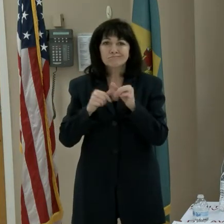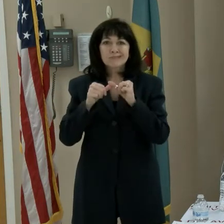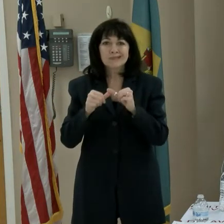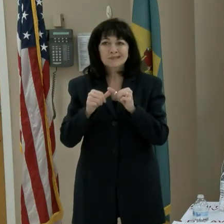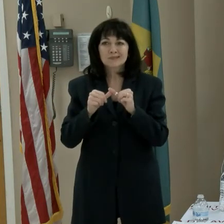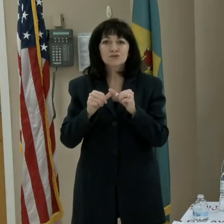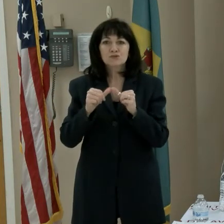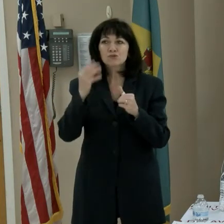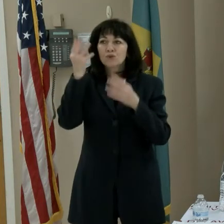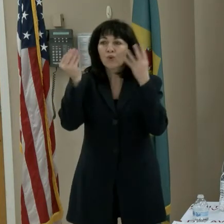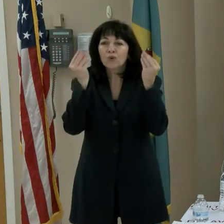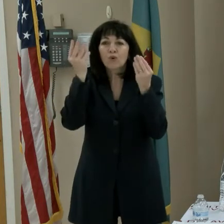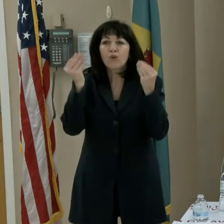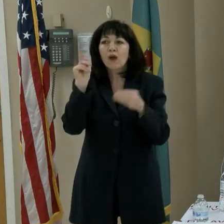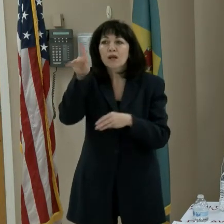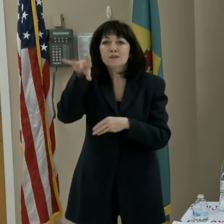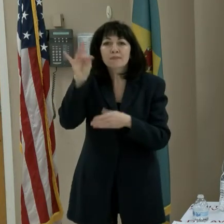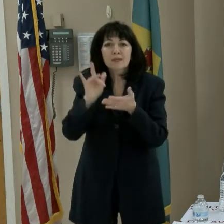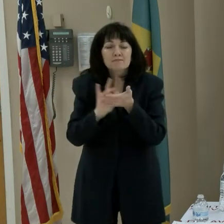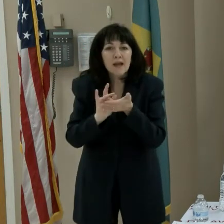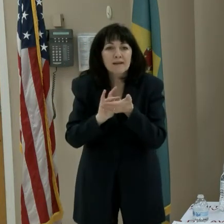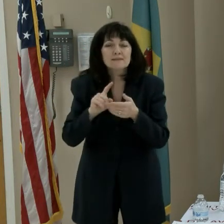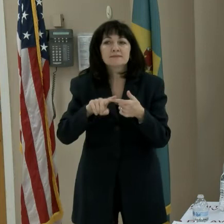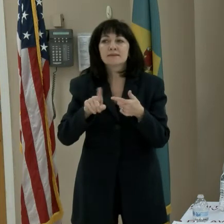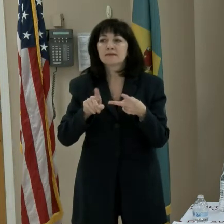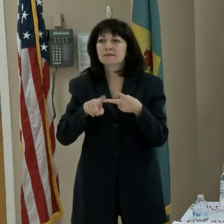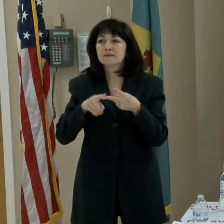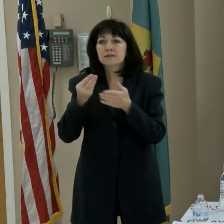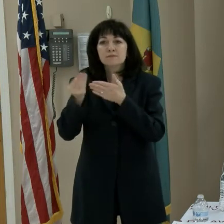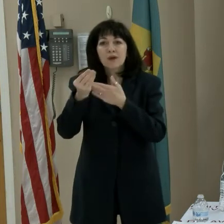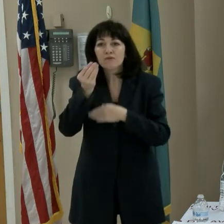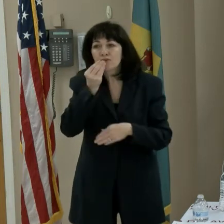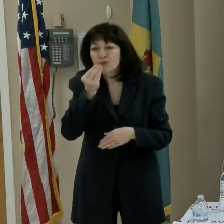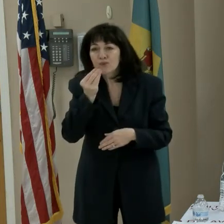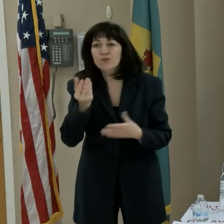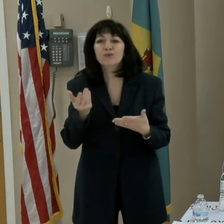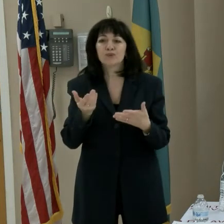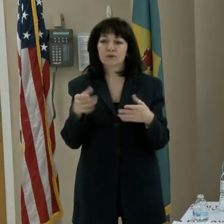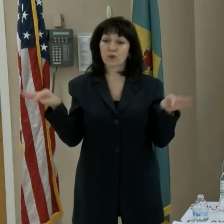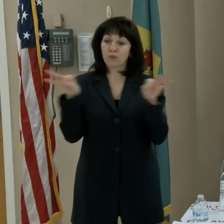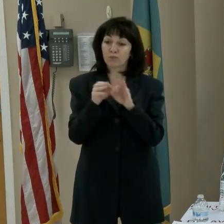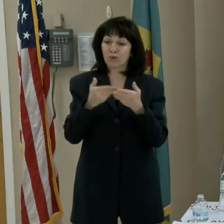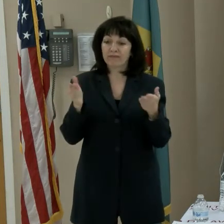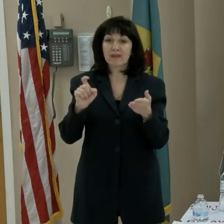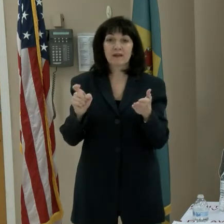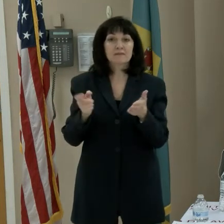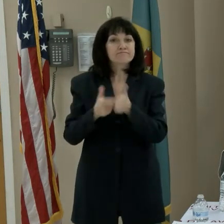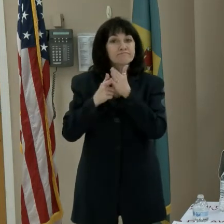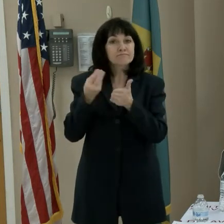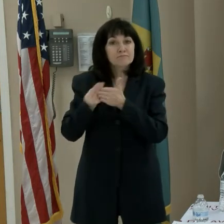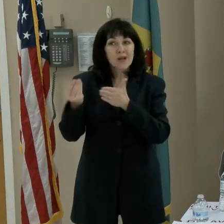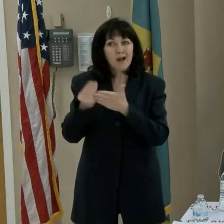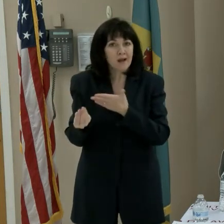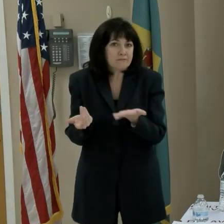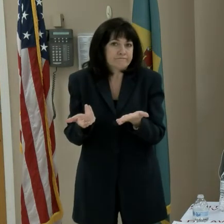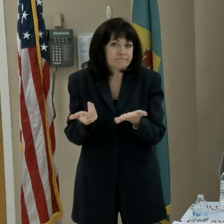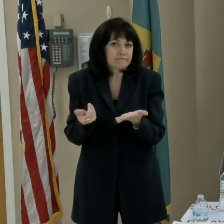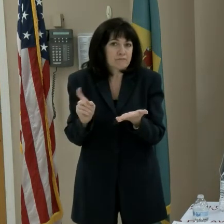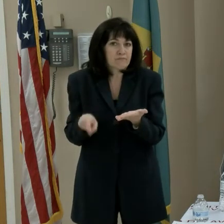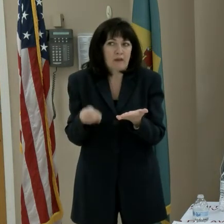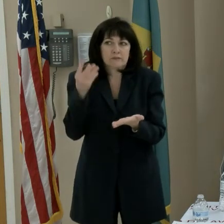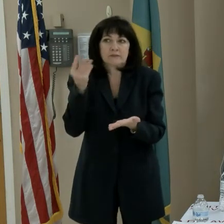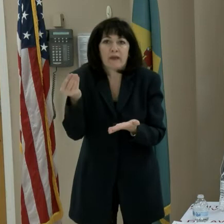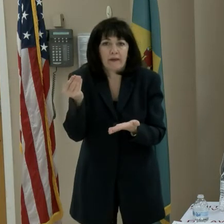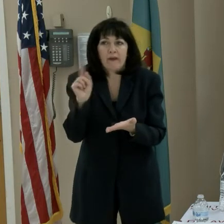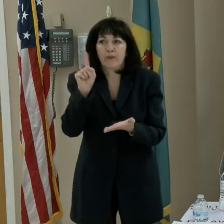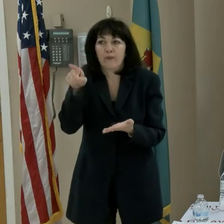food or prescriptions or other essential items. And, I think